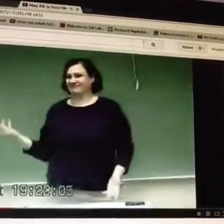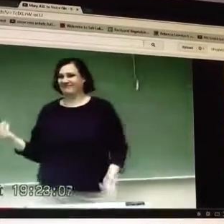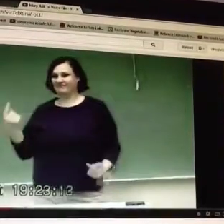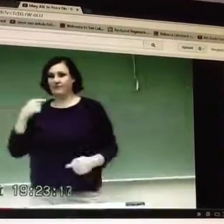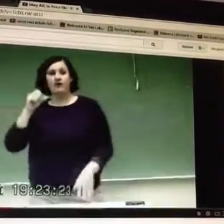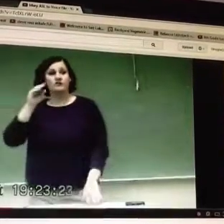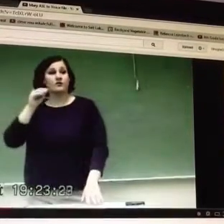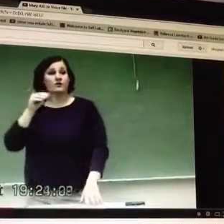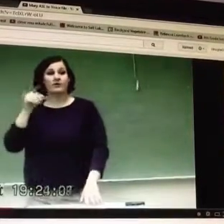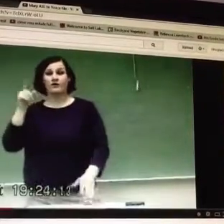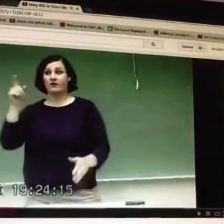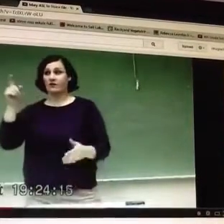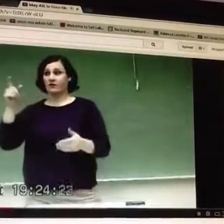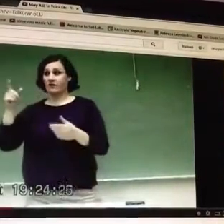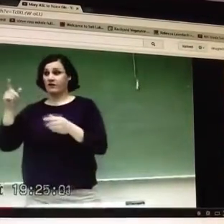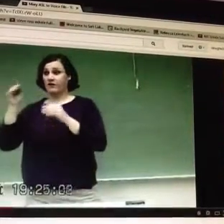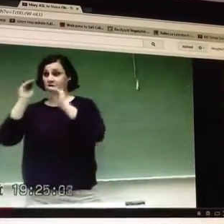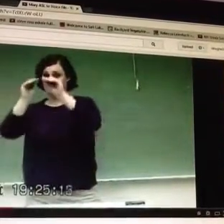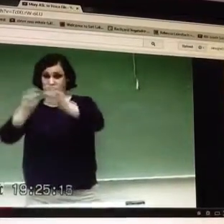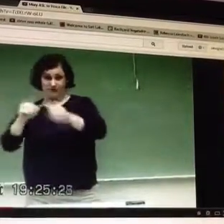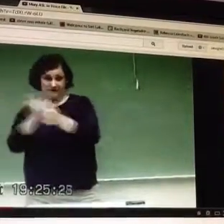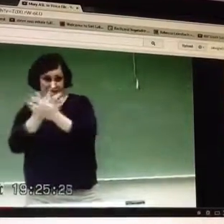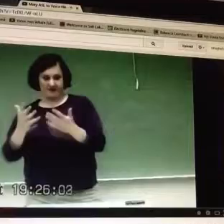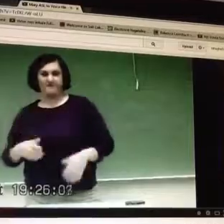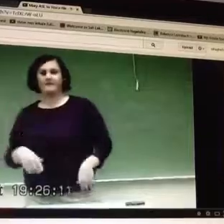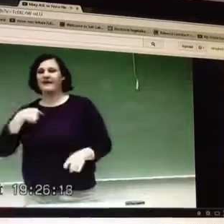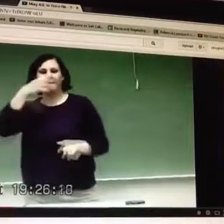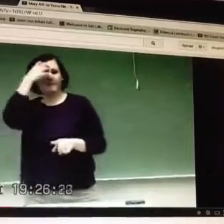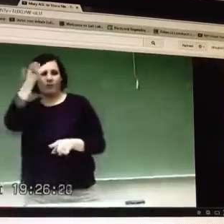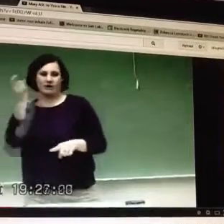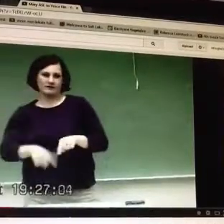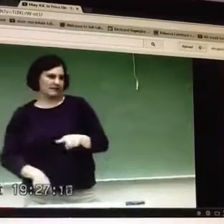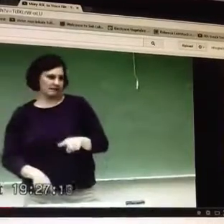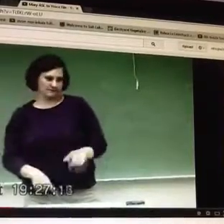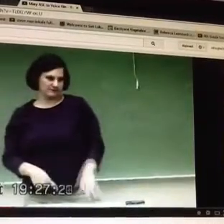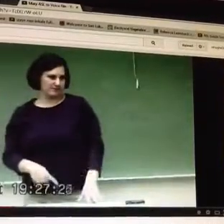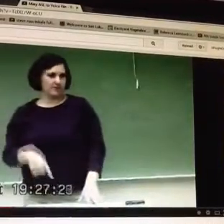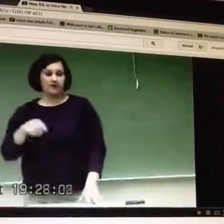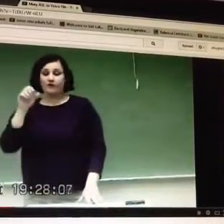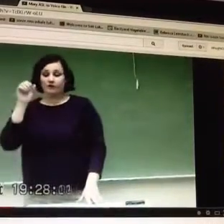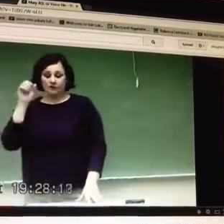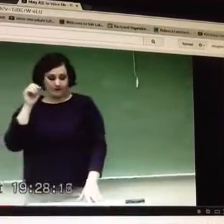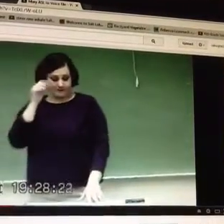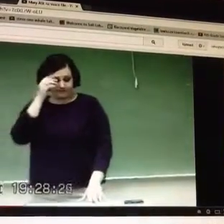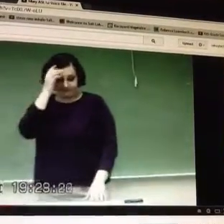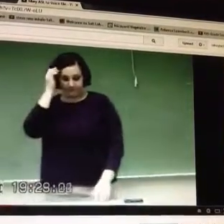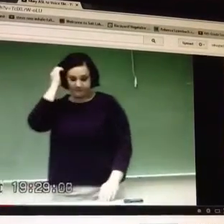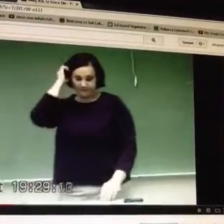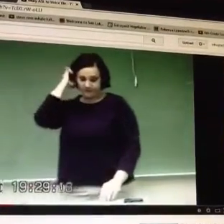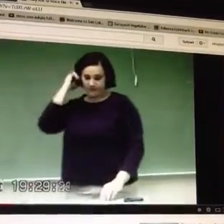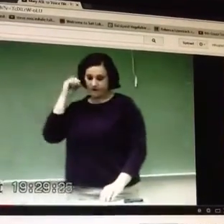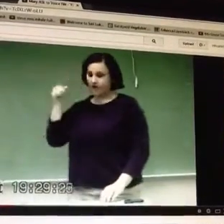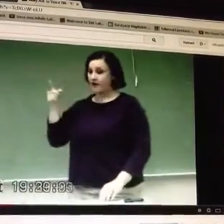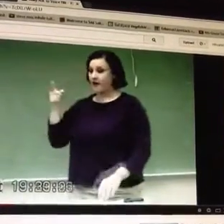I know exactly what I need to do. I write it down. It's in the calendar. I don't have to remember it.